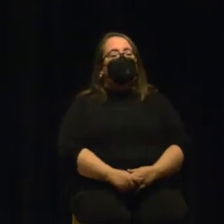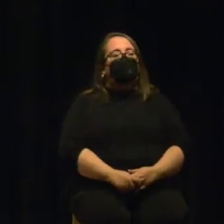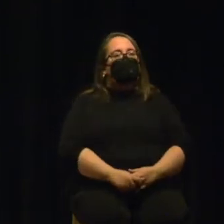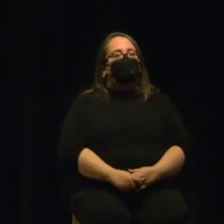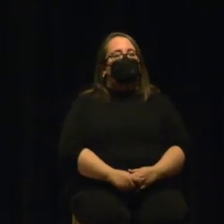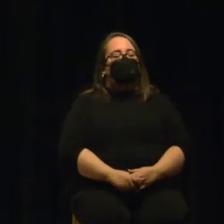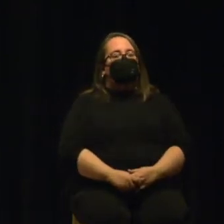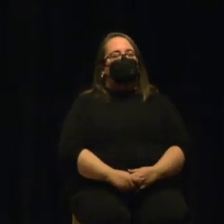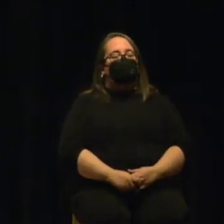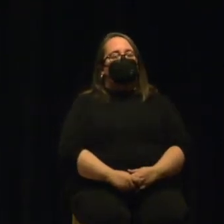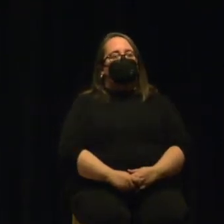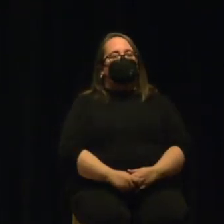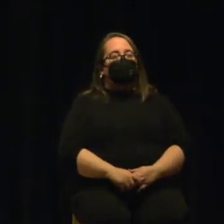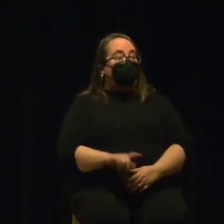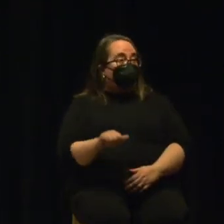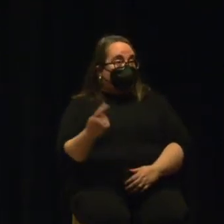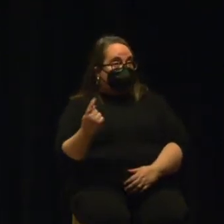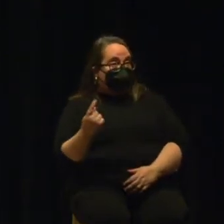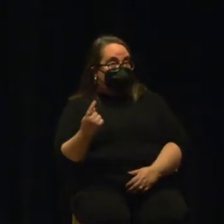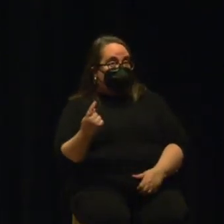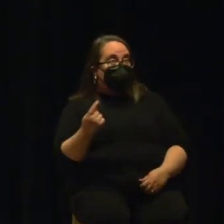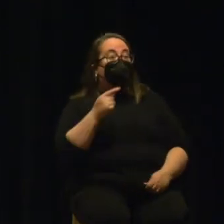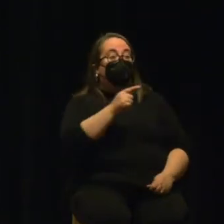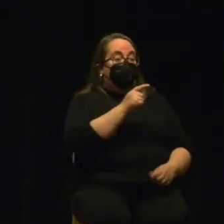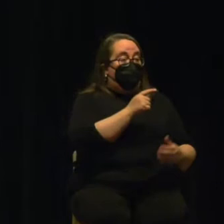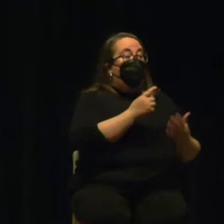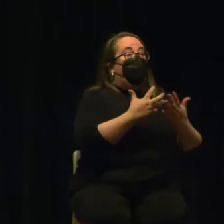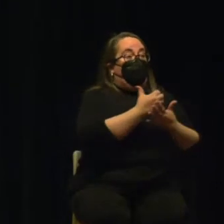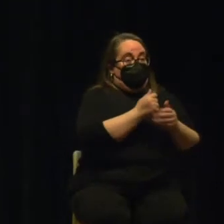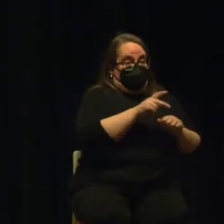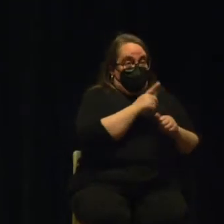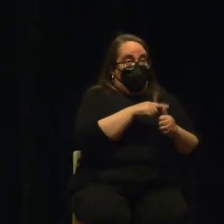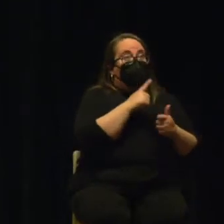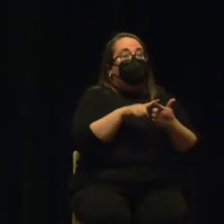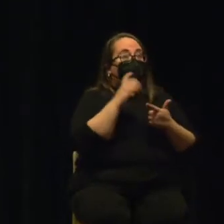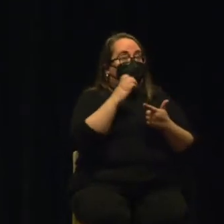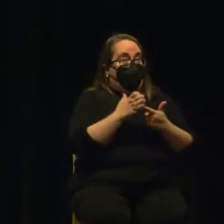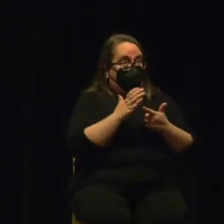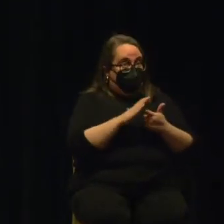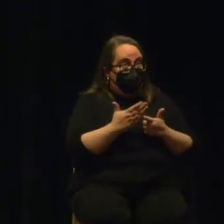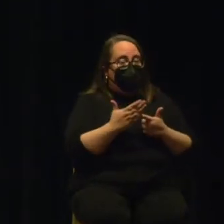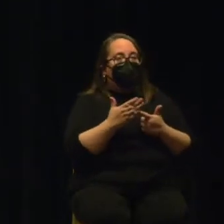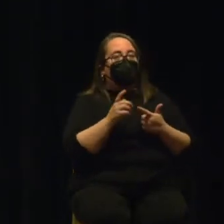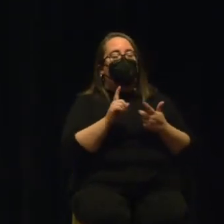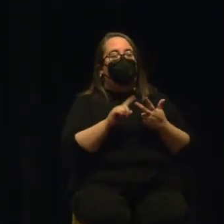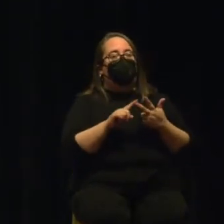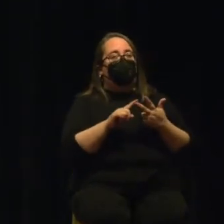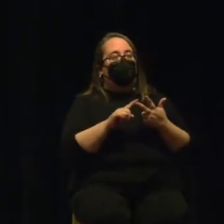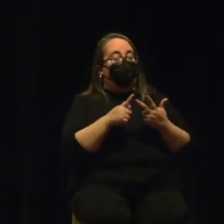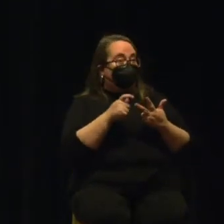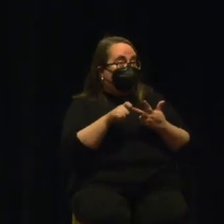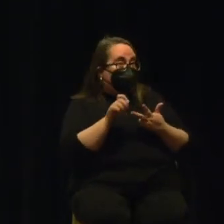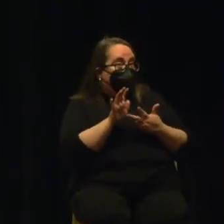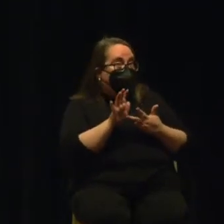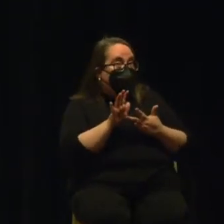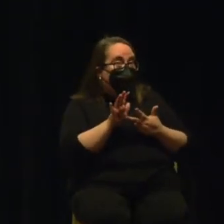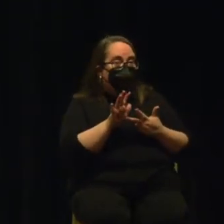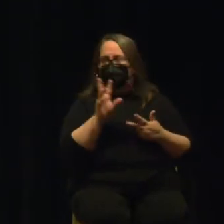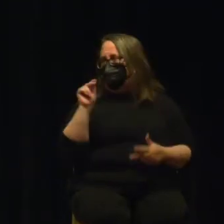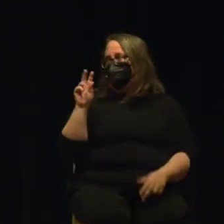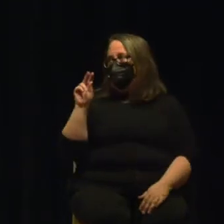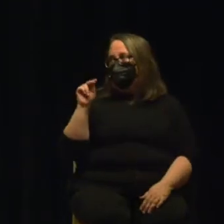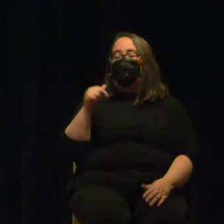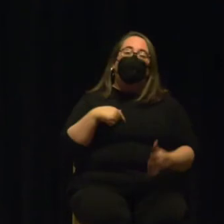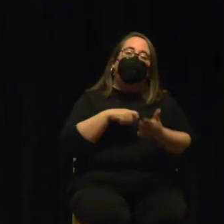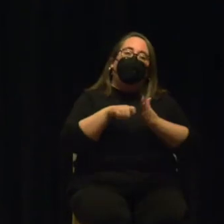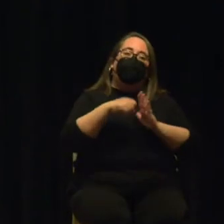one? So we have a collection of poems. We have a graphic novel. Mm-hmm. Are you finna write a movie? Absolutely not. Well, I wrote a